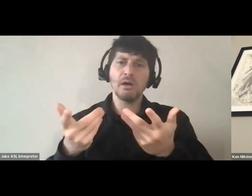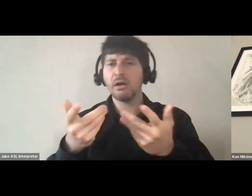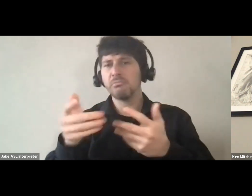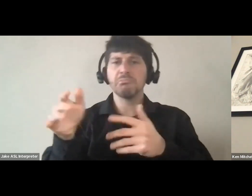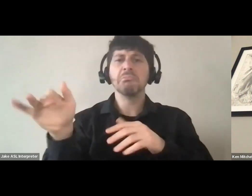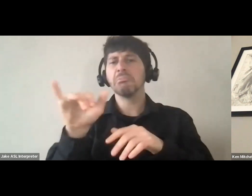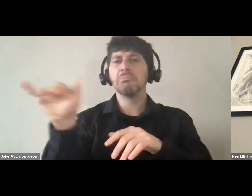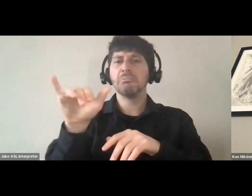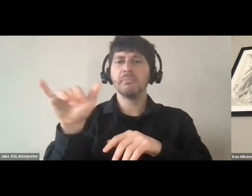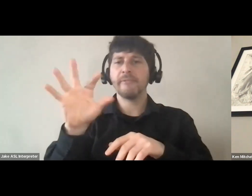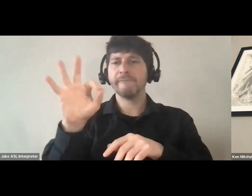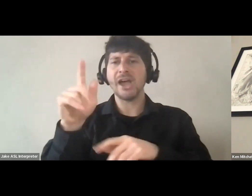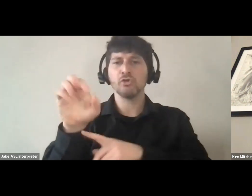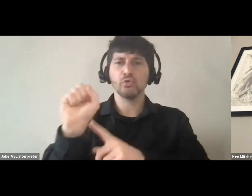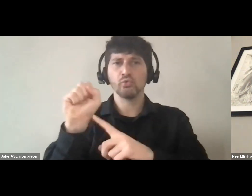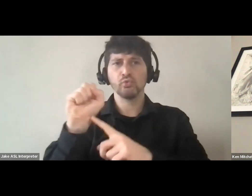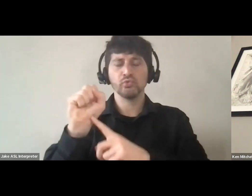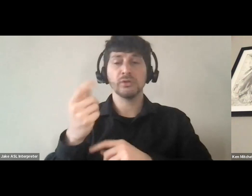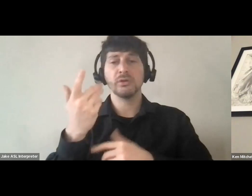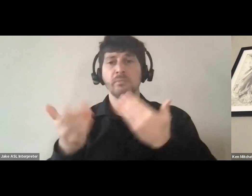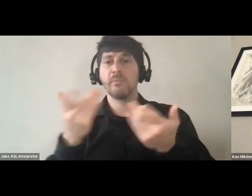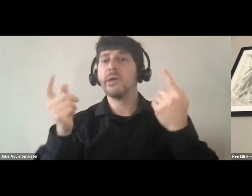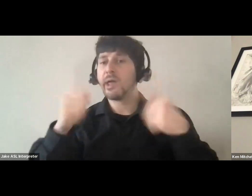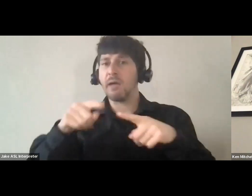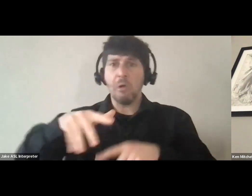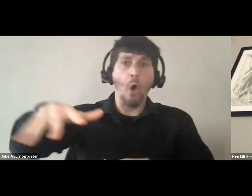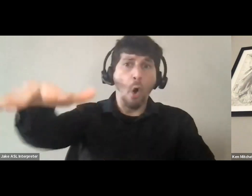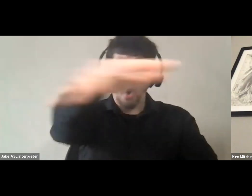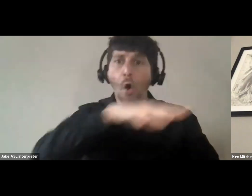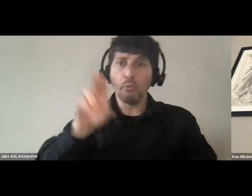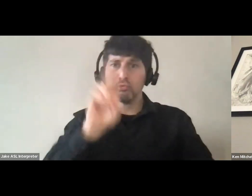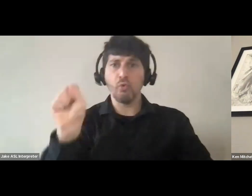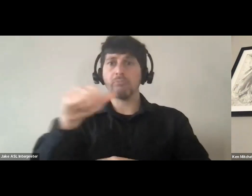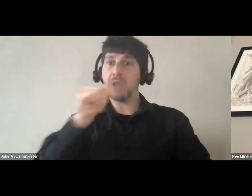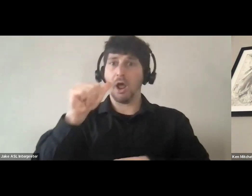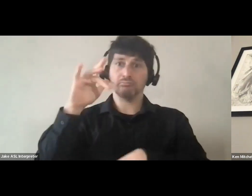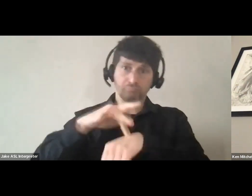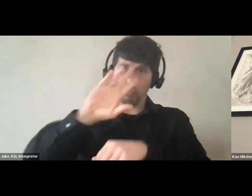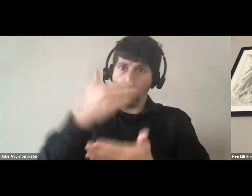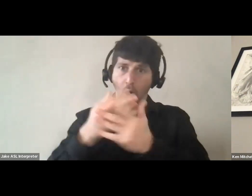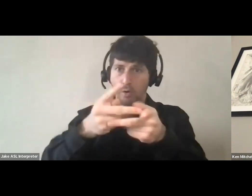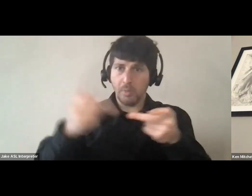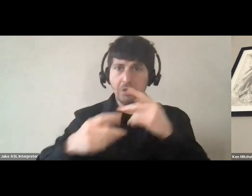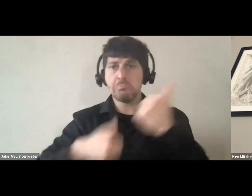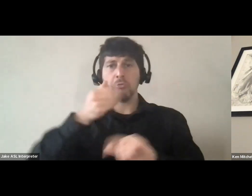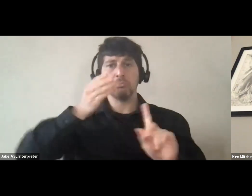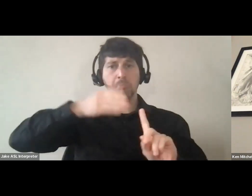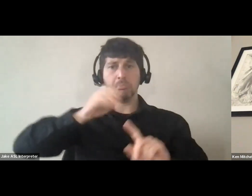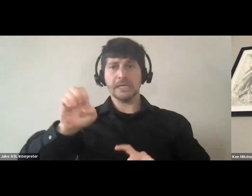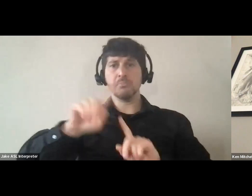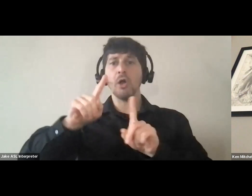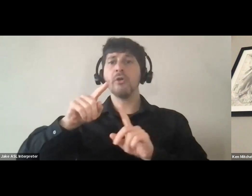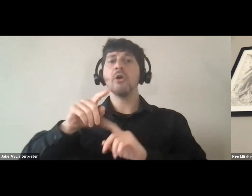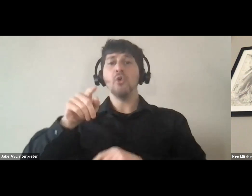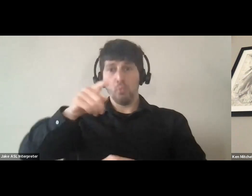same factors. And that might be happening throughout the United States. I haven't lived in every place in the United States, mostly on the East Coast, but for where you